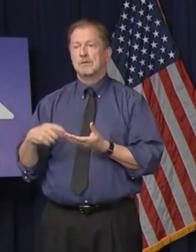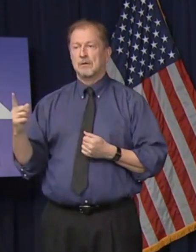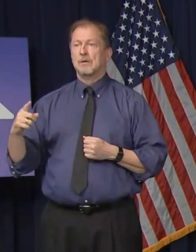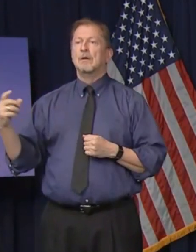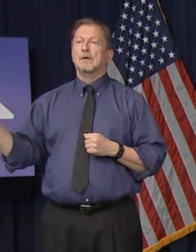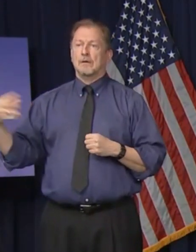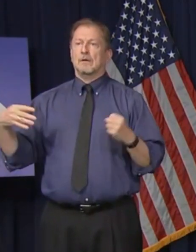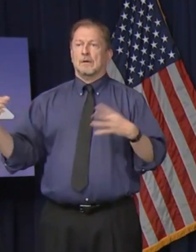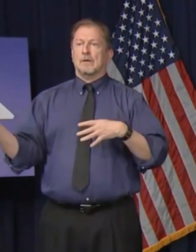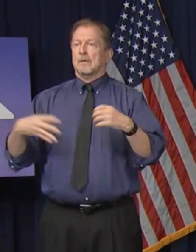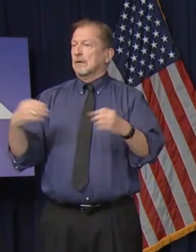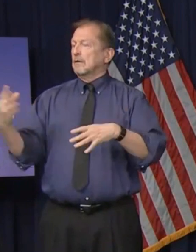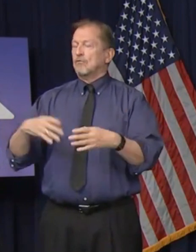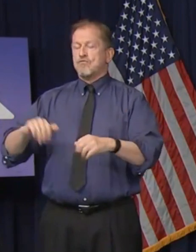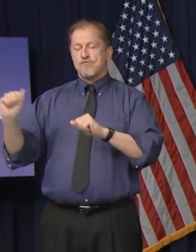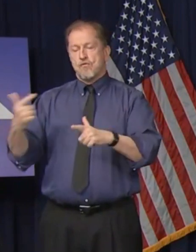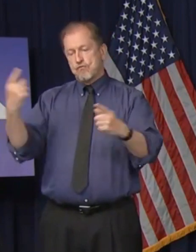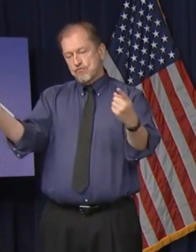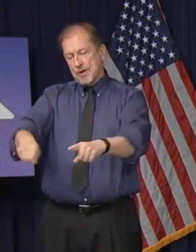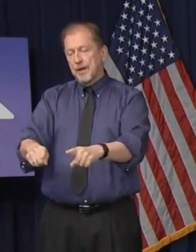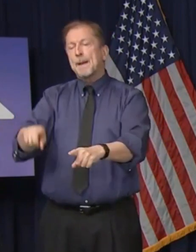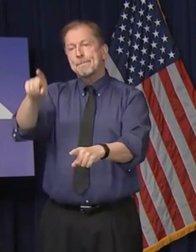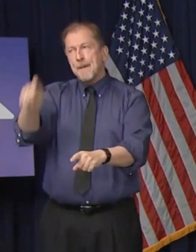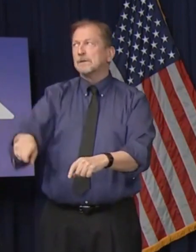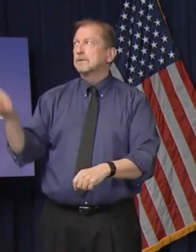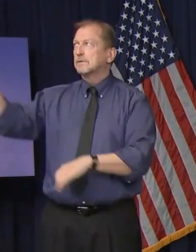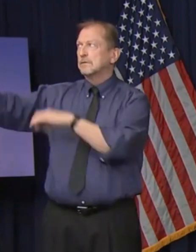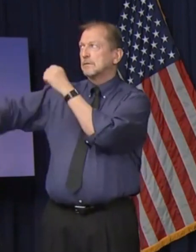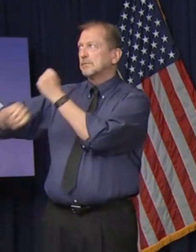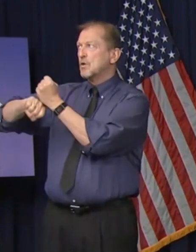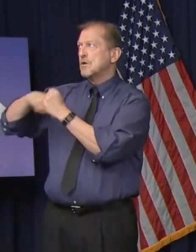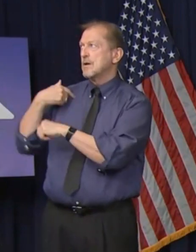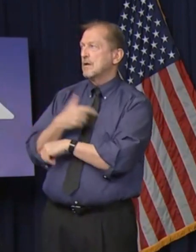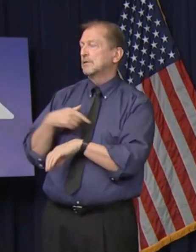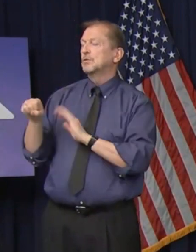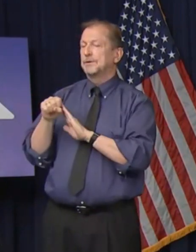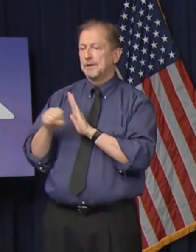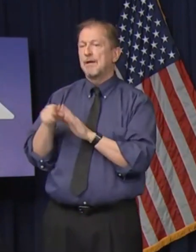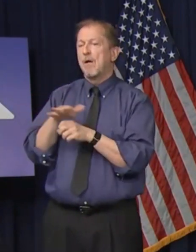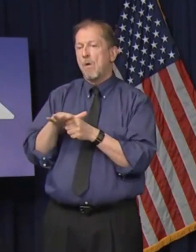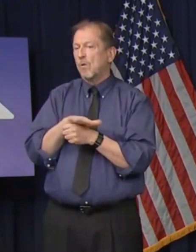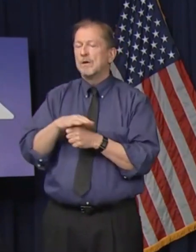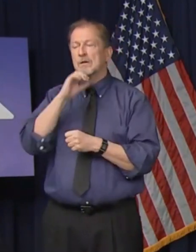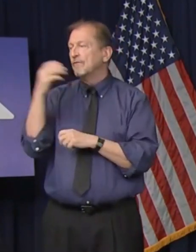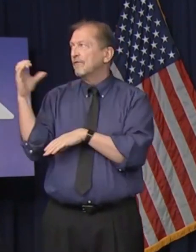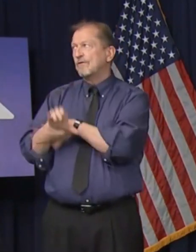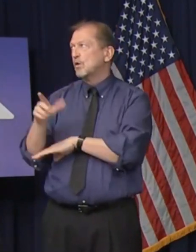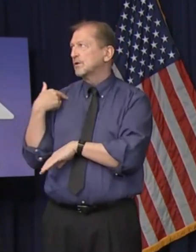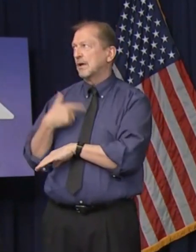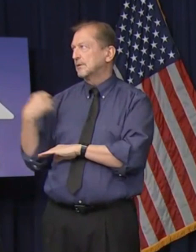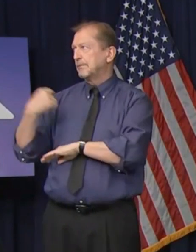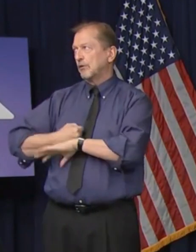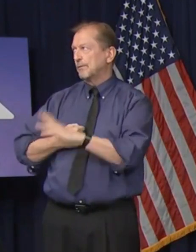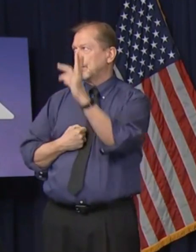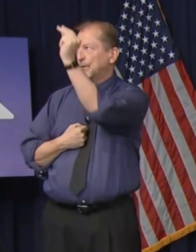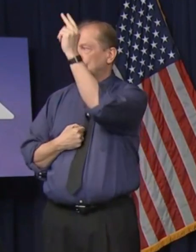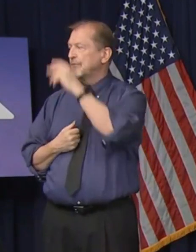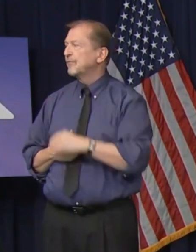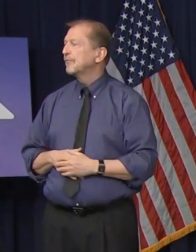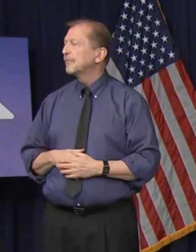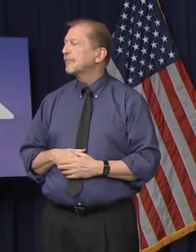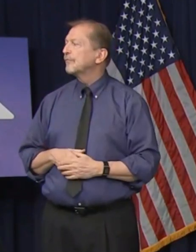spoke said the same thing. We need that state and local support. Dan Petrella is